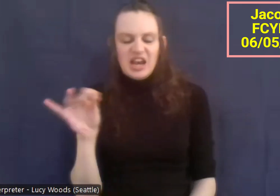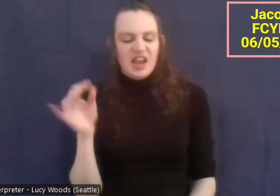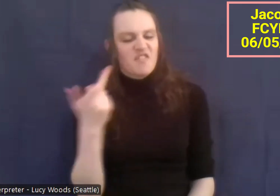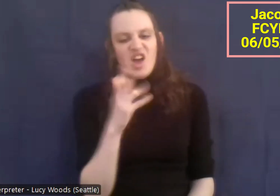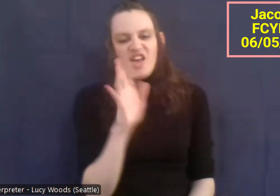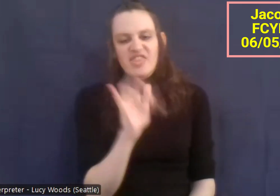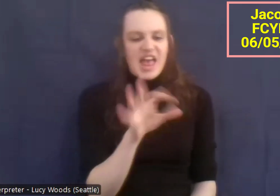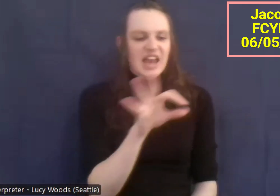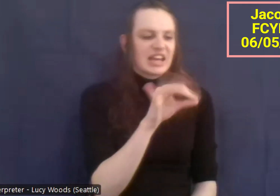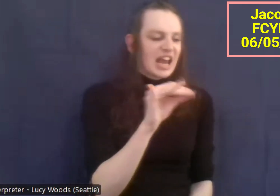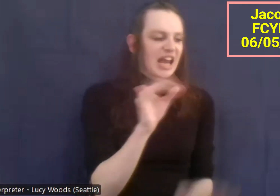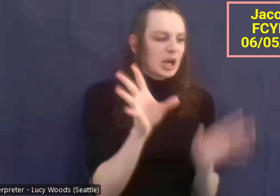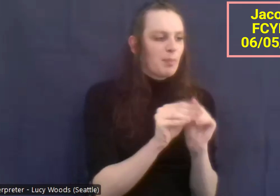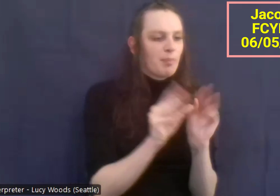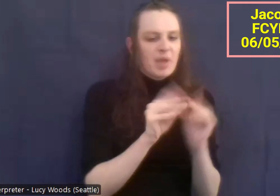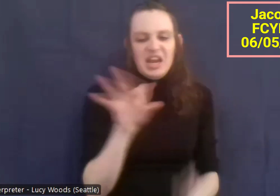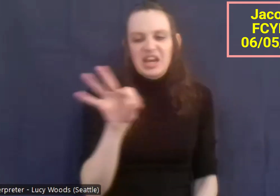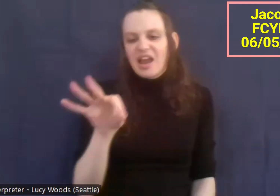And